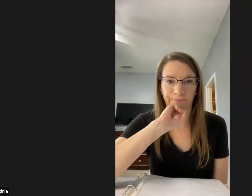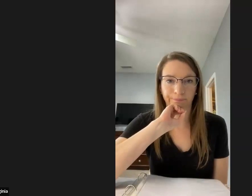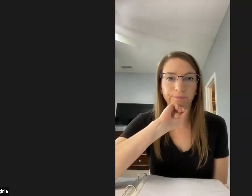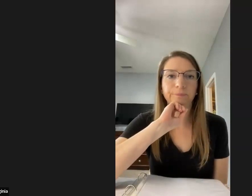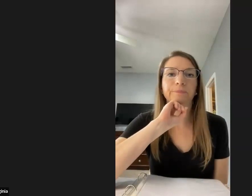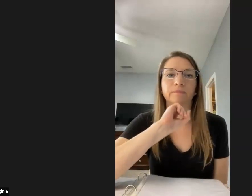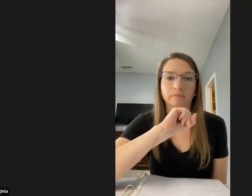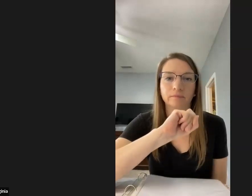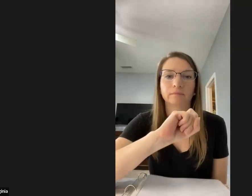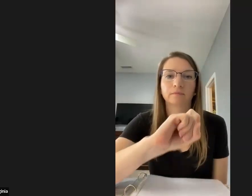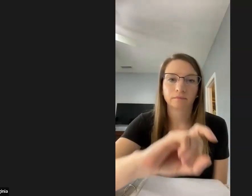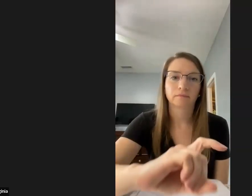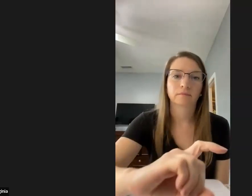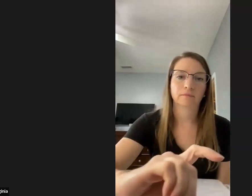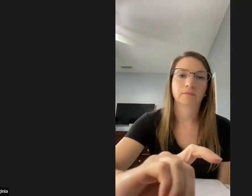Mhm.